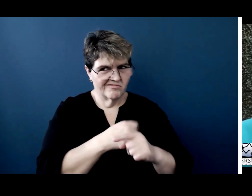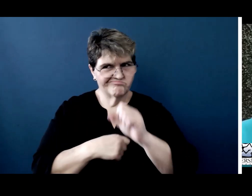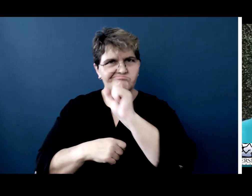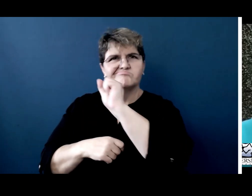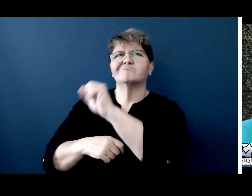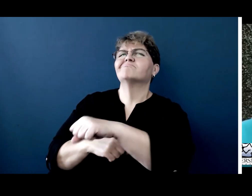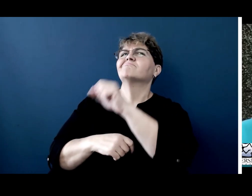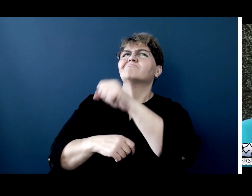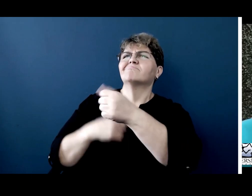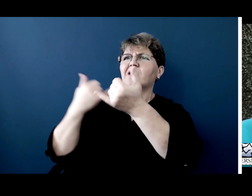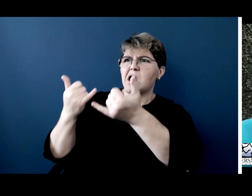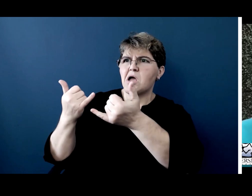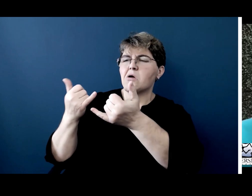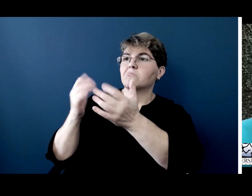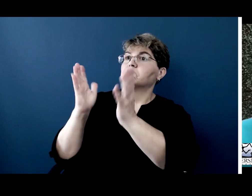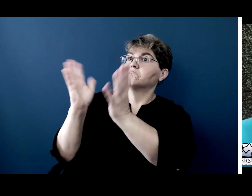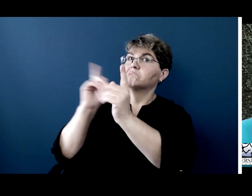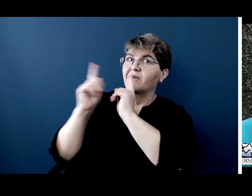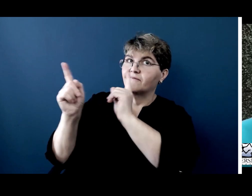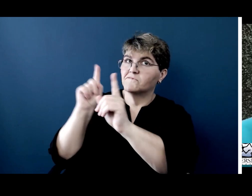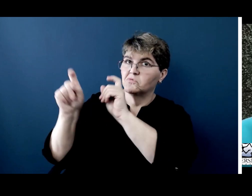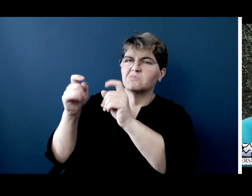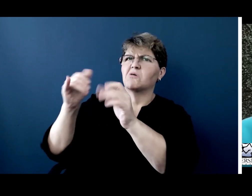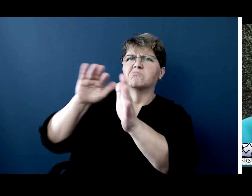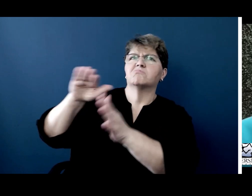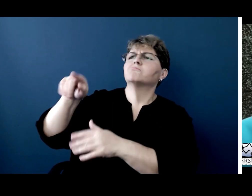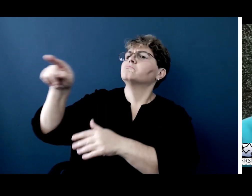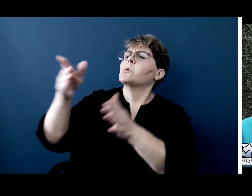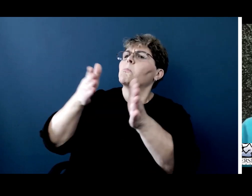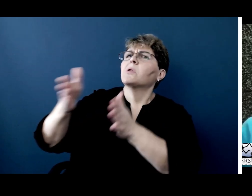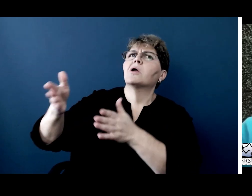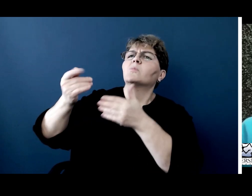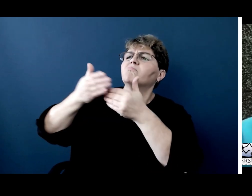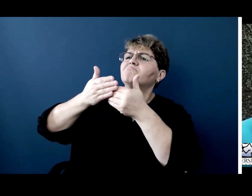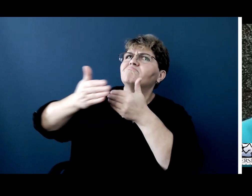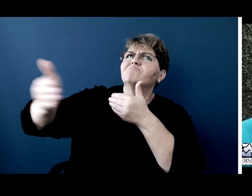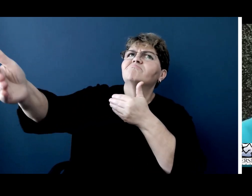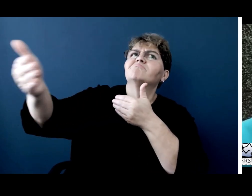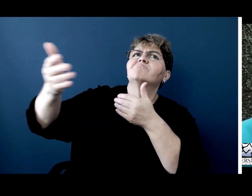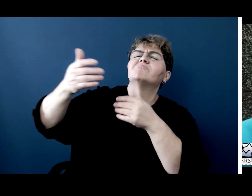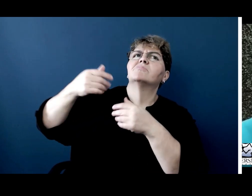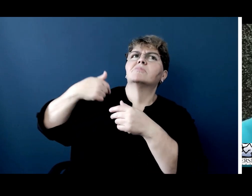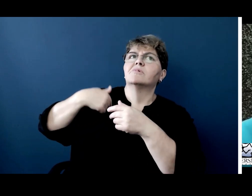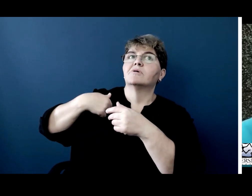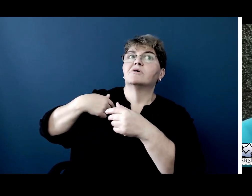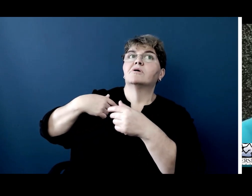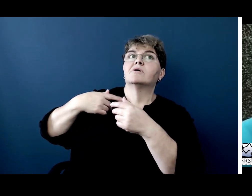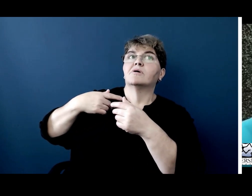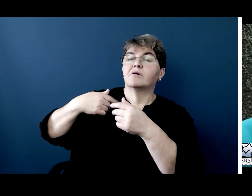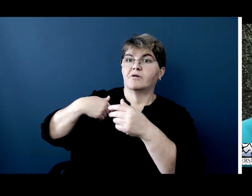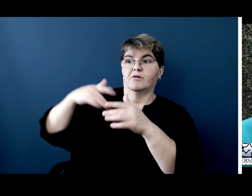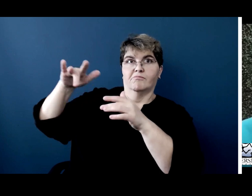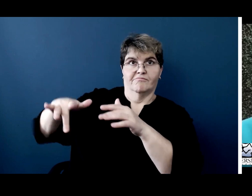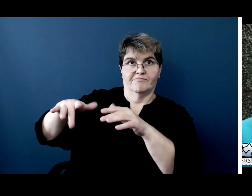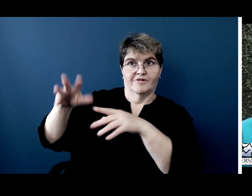I'm pulling through. Yeah. So let's shift our conversation maybe to some of what your plans are